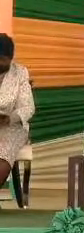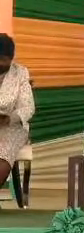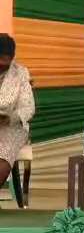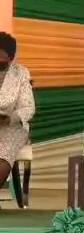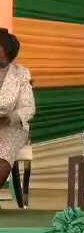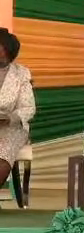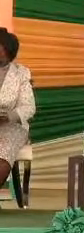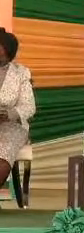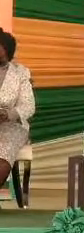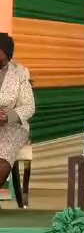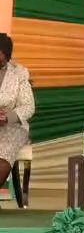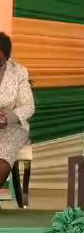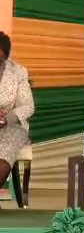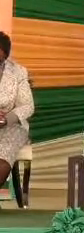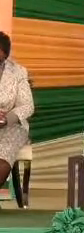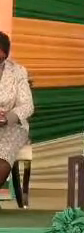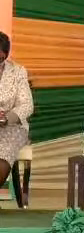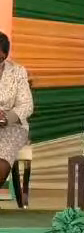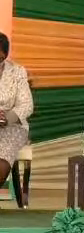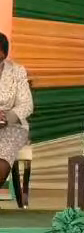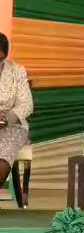siyabingela program director, Prof.